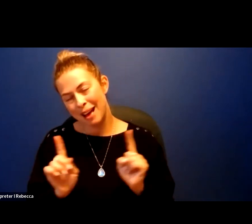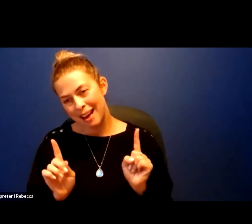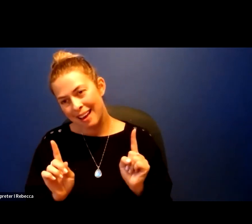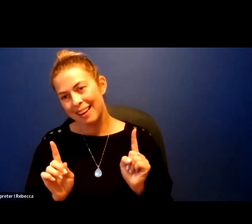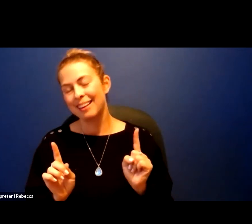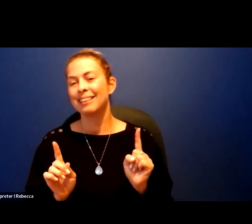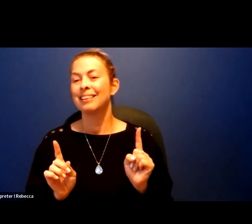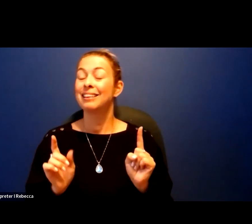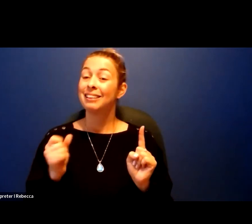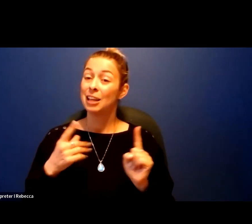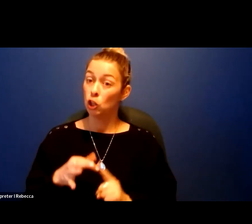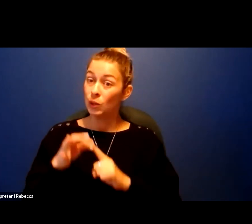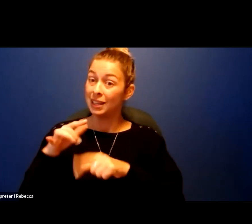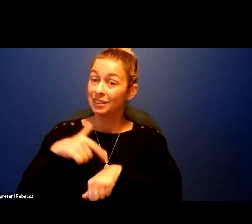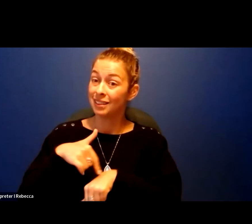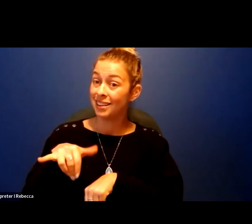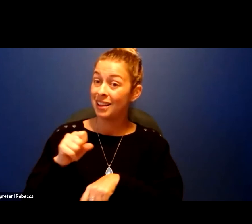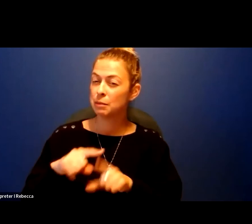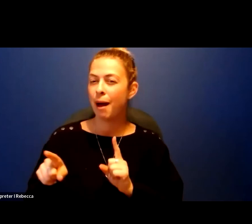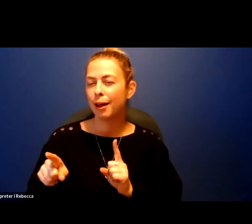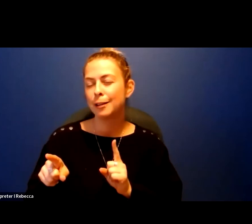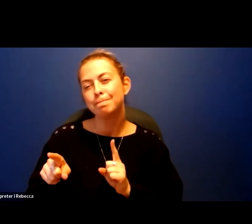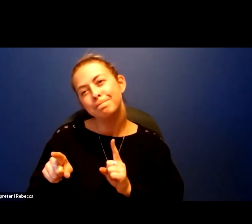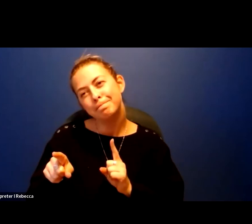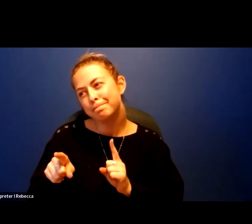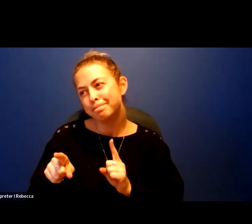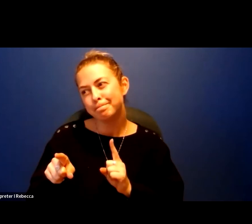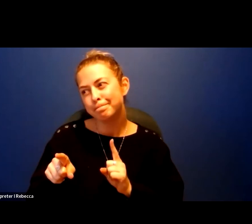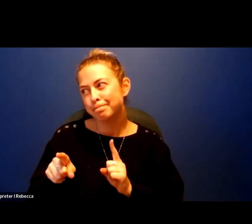both a unique time and a time that